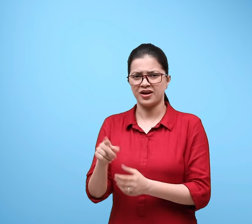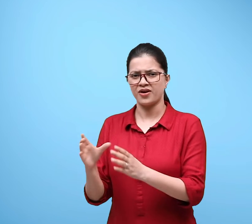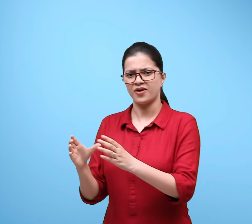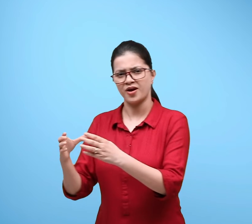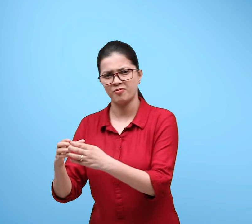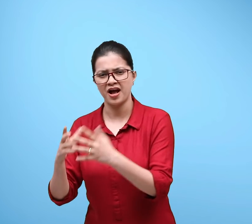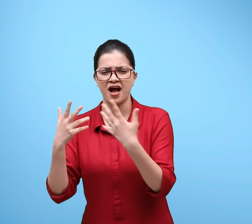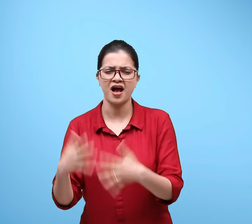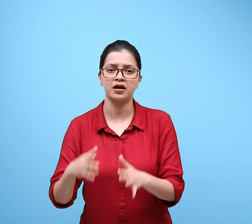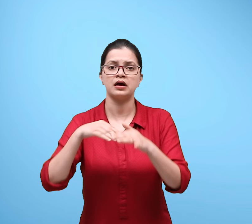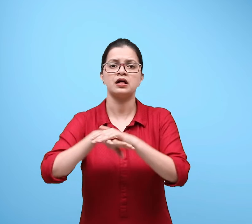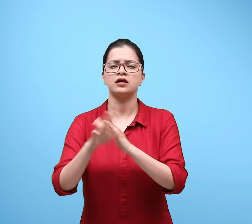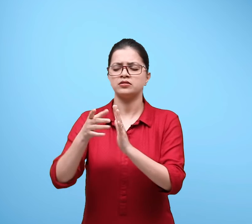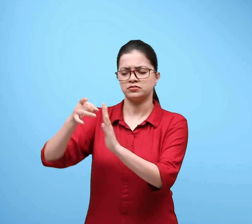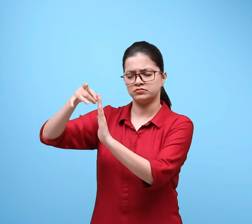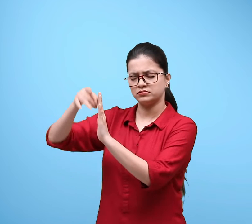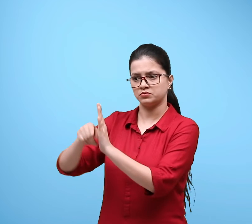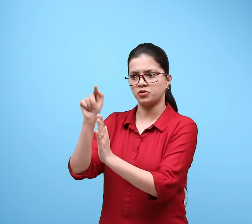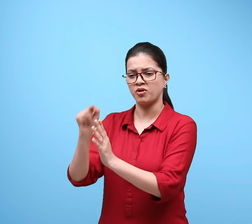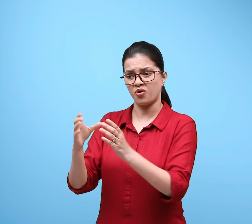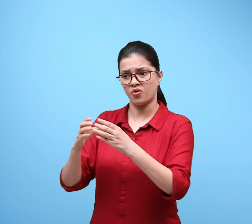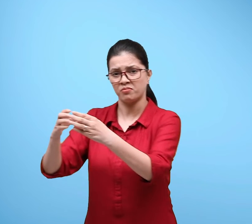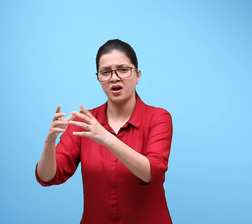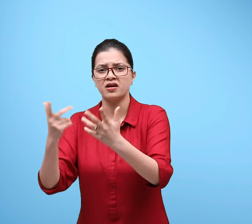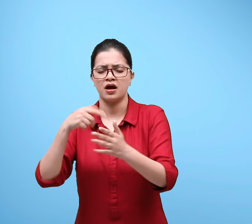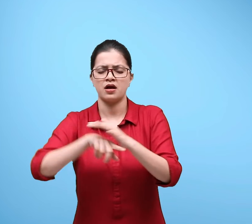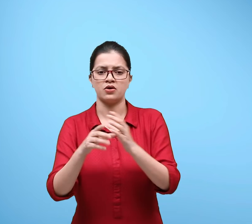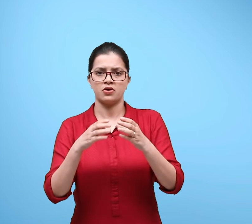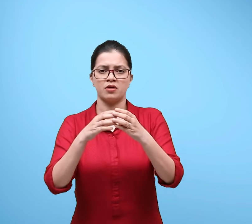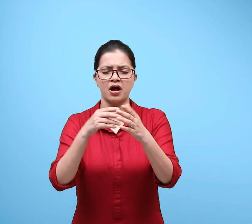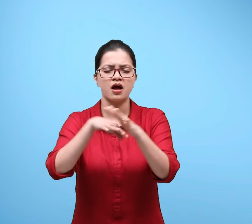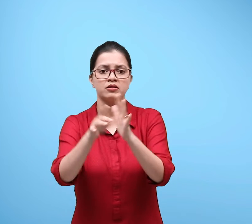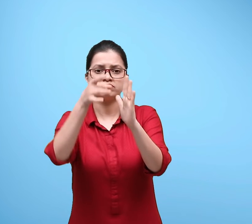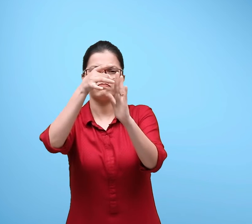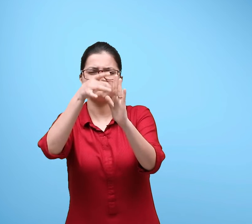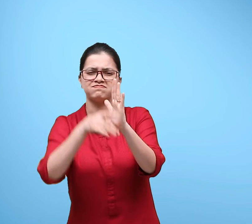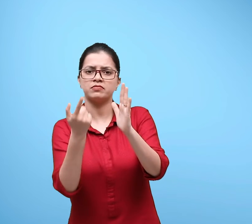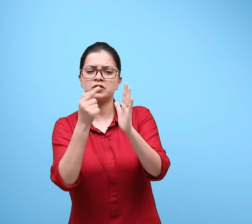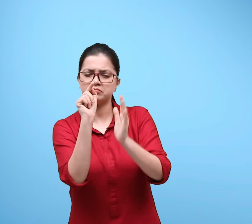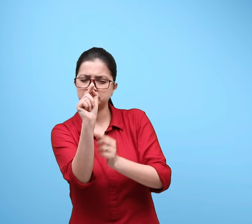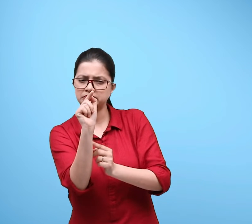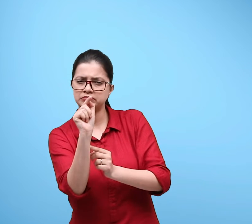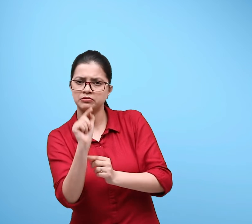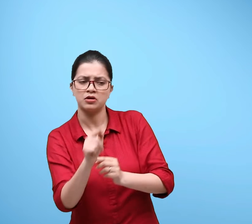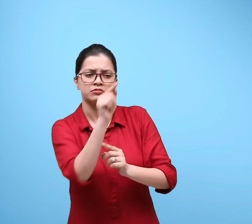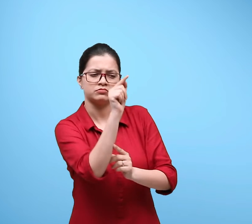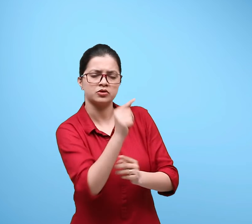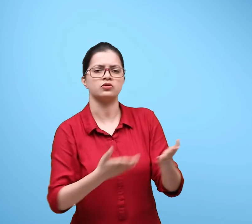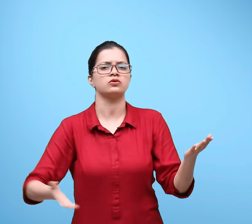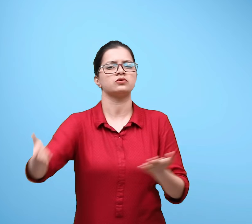Dividing materials in groups makes it convenient to study their properties and also observe any patterns in